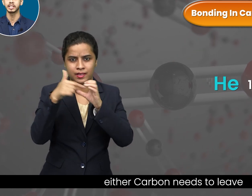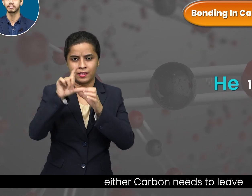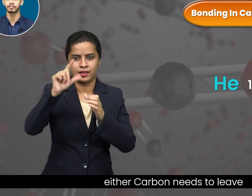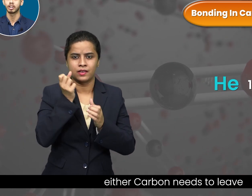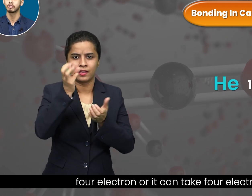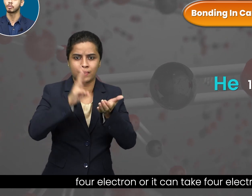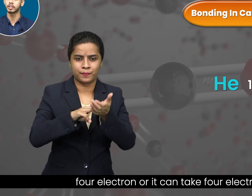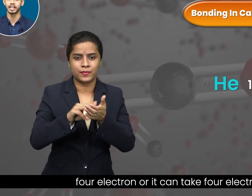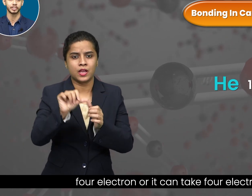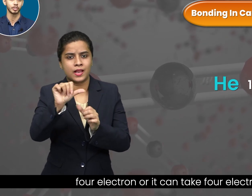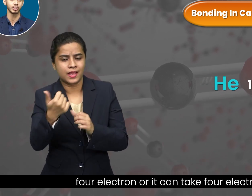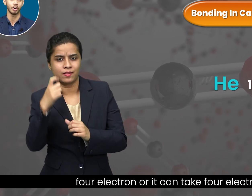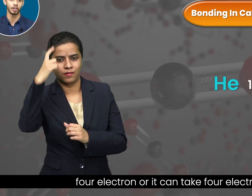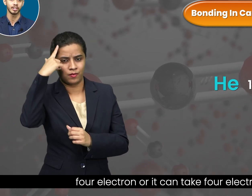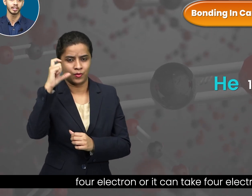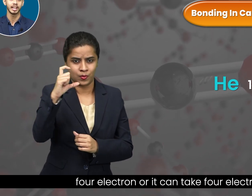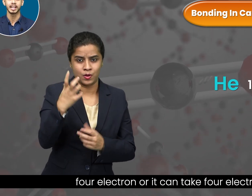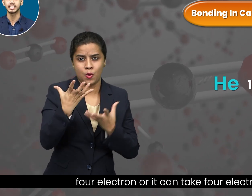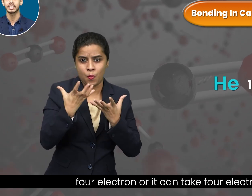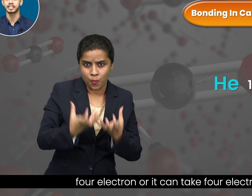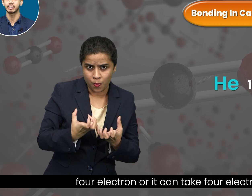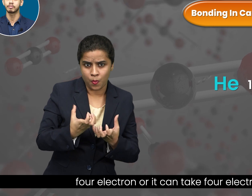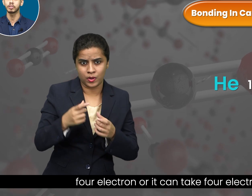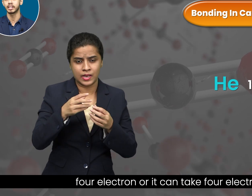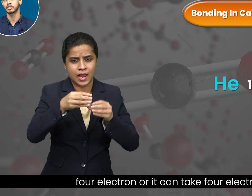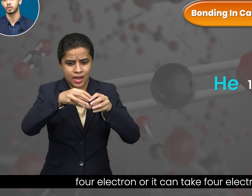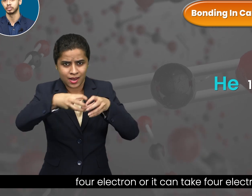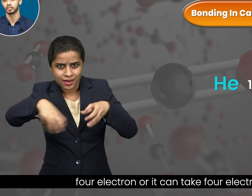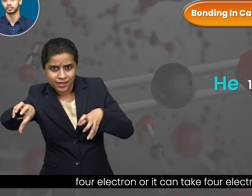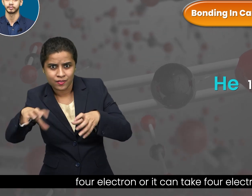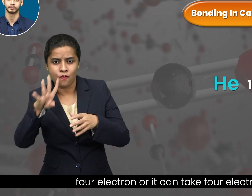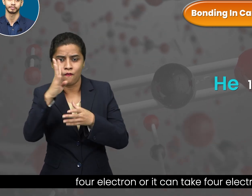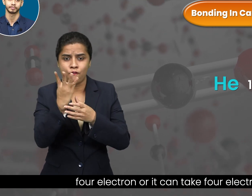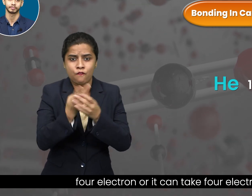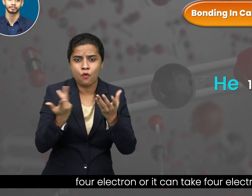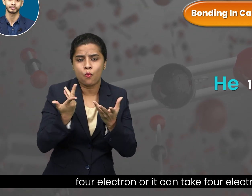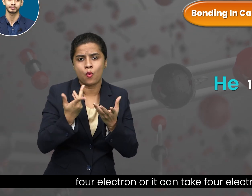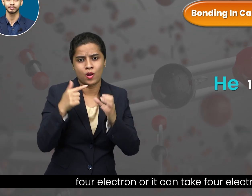to leave 4 electrons or it can take 4 electrons.